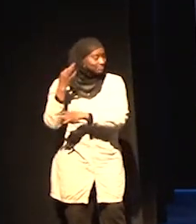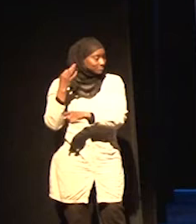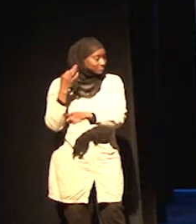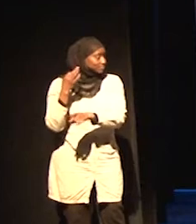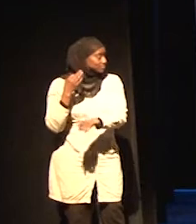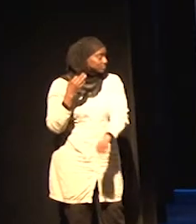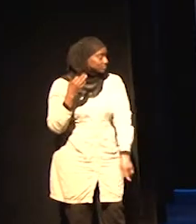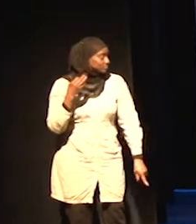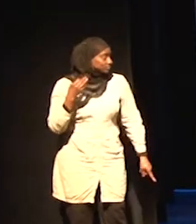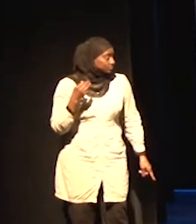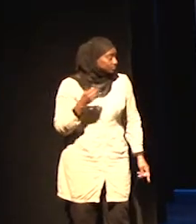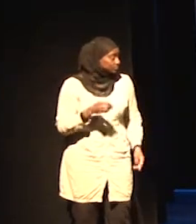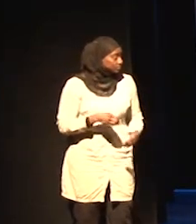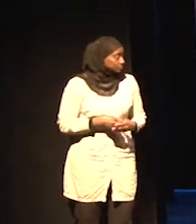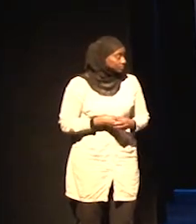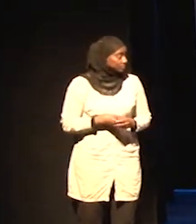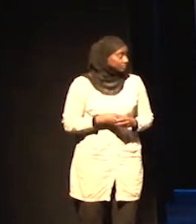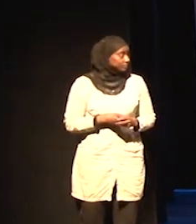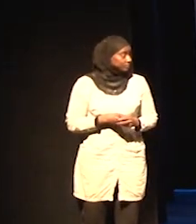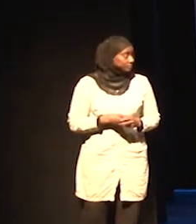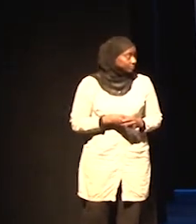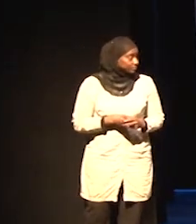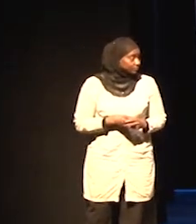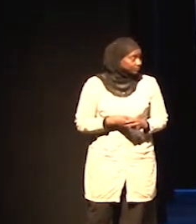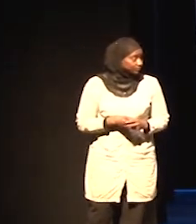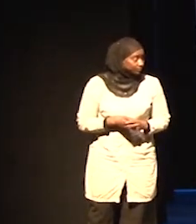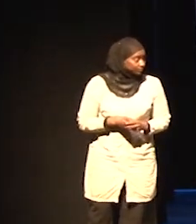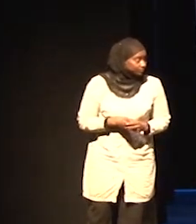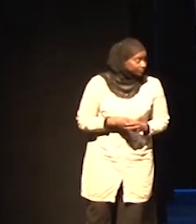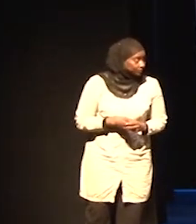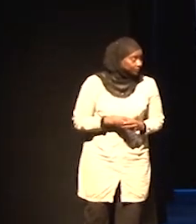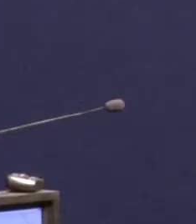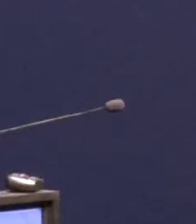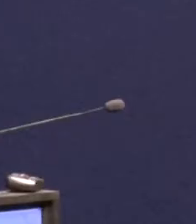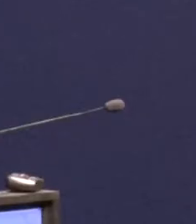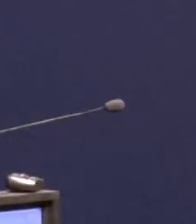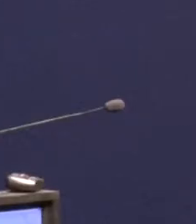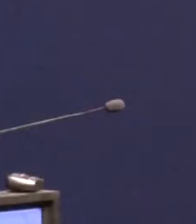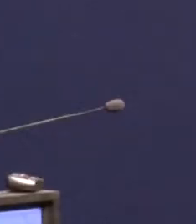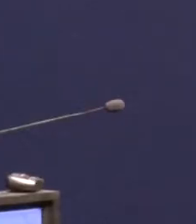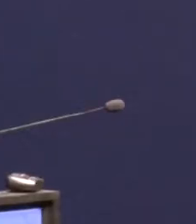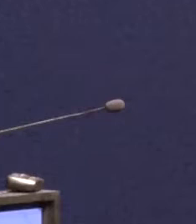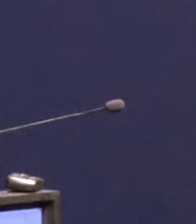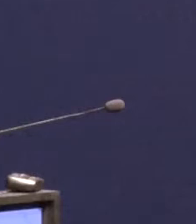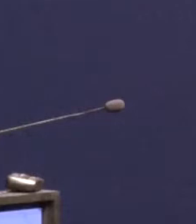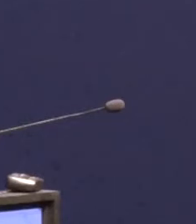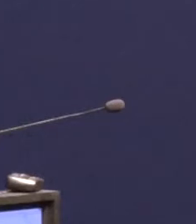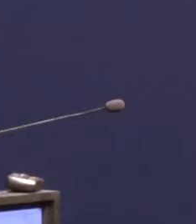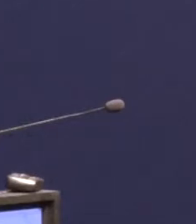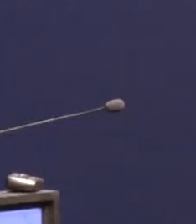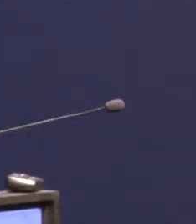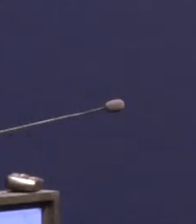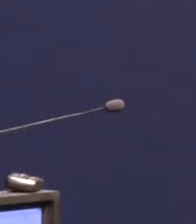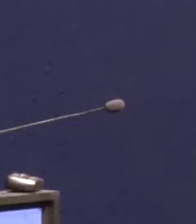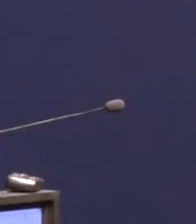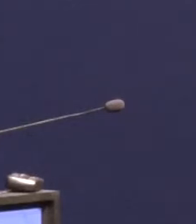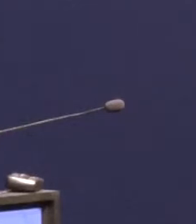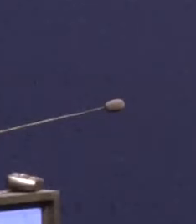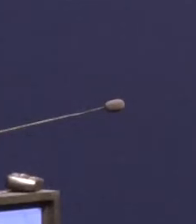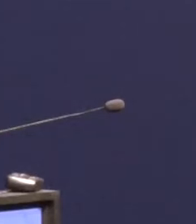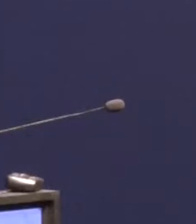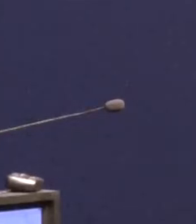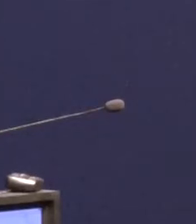And then as I was moving to see how people are greeted, I saw two very